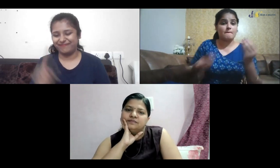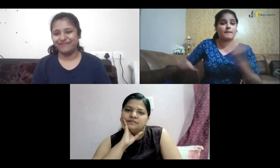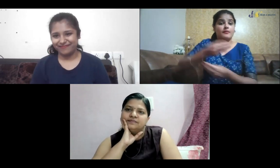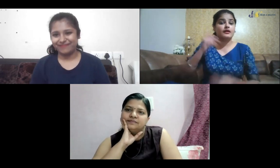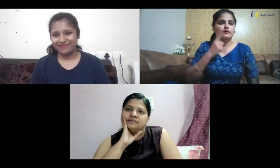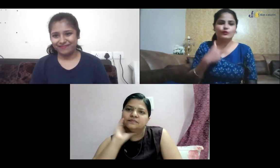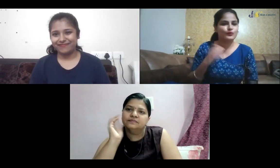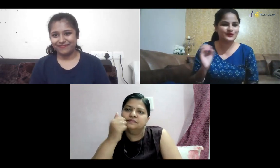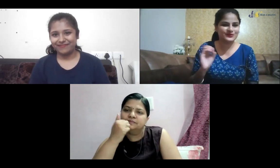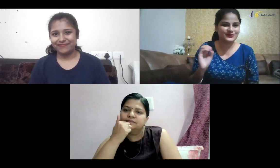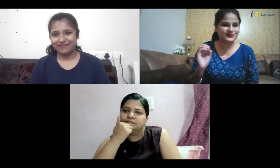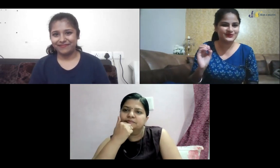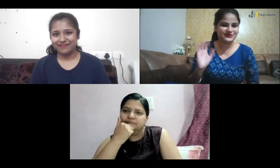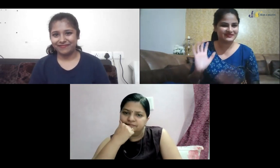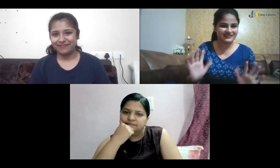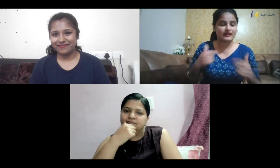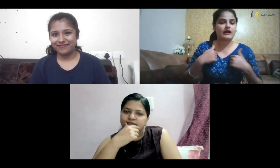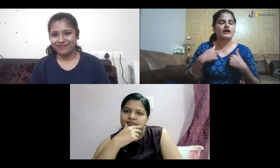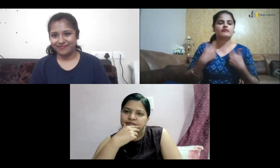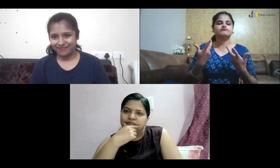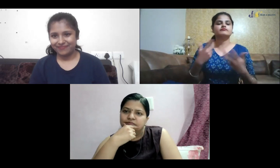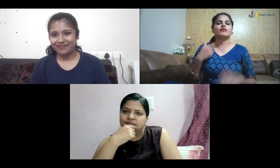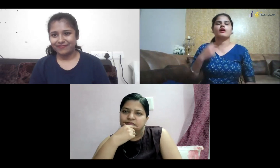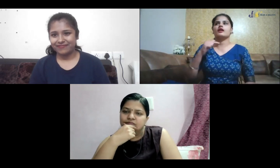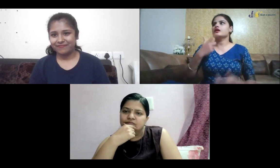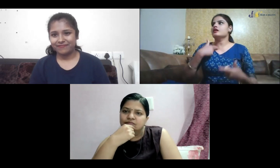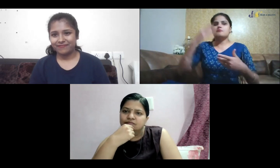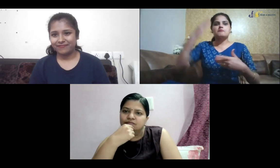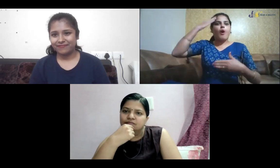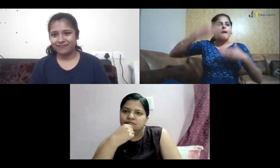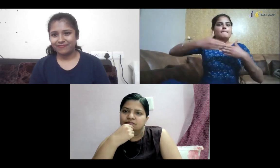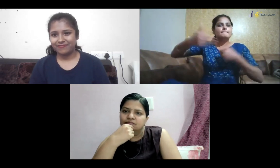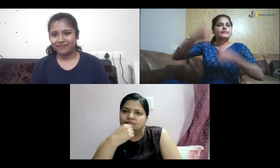but I was not aware about. So the deaf society